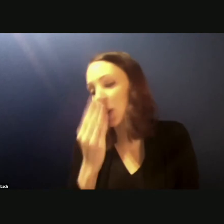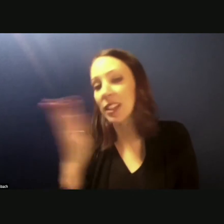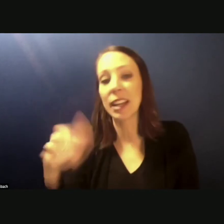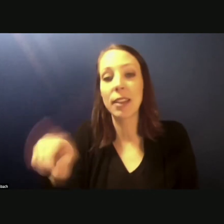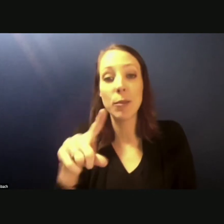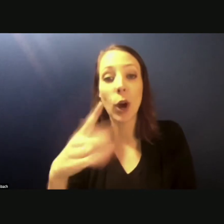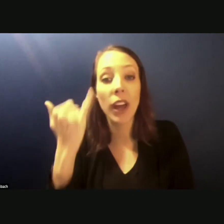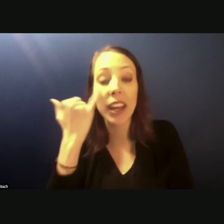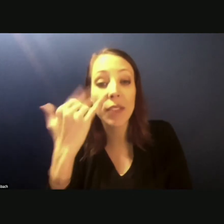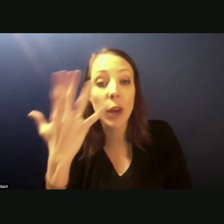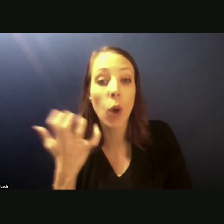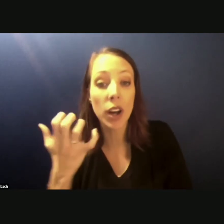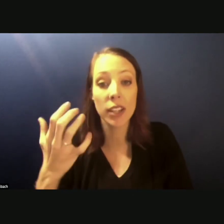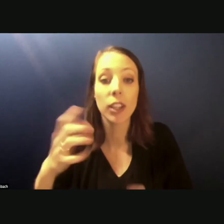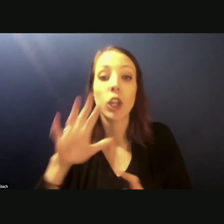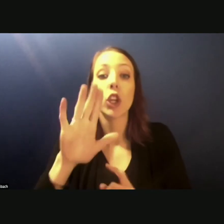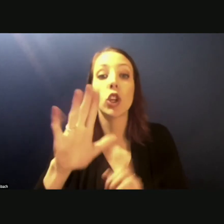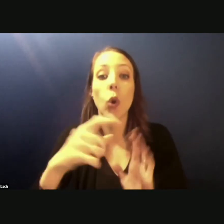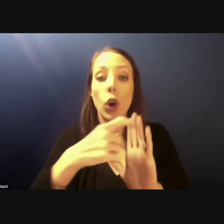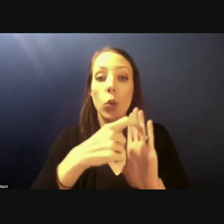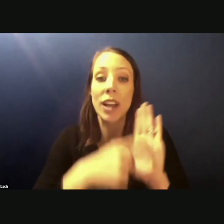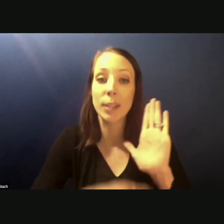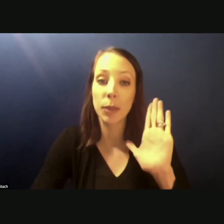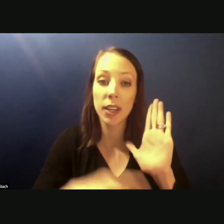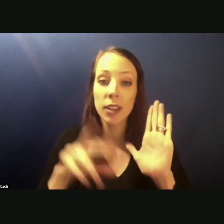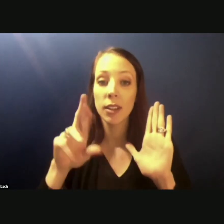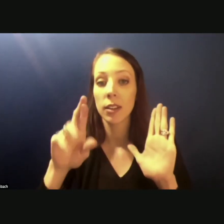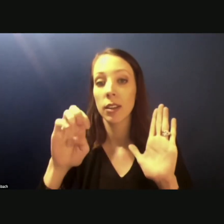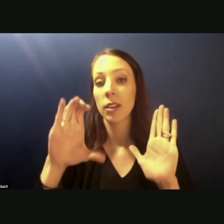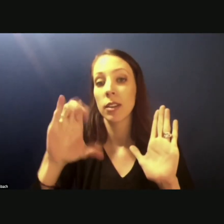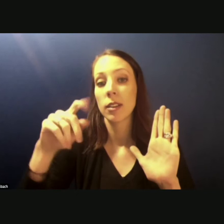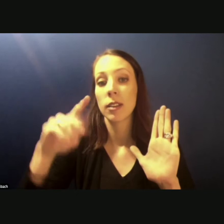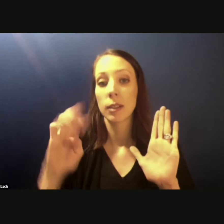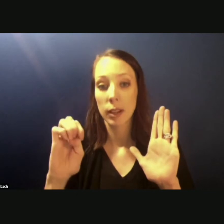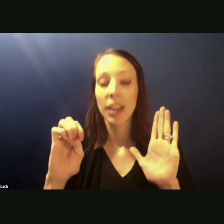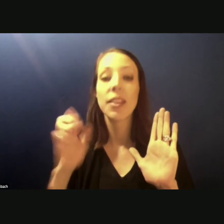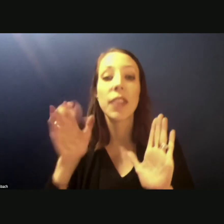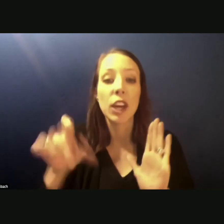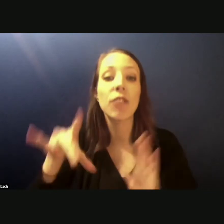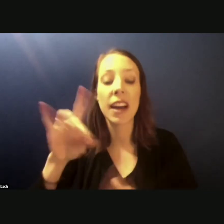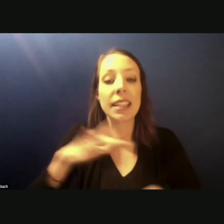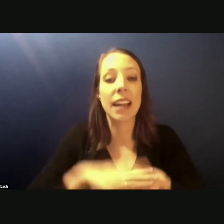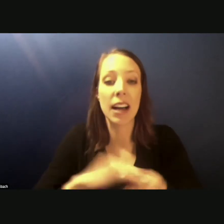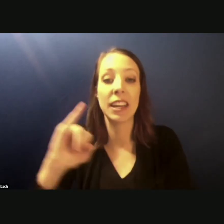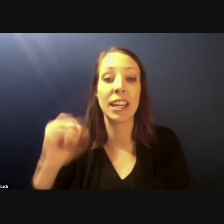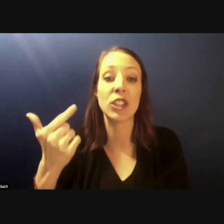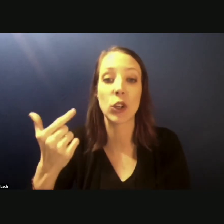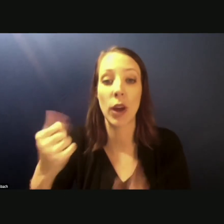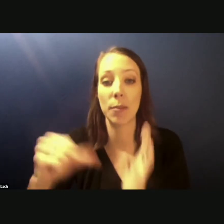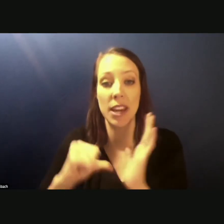was just letting them know that if they wanted your recipe, that they could find it on